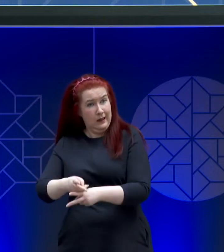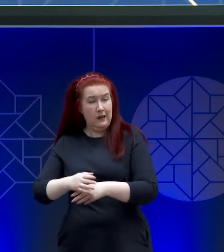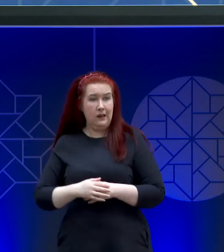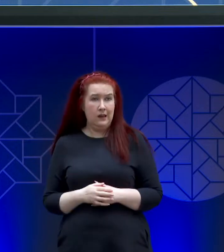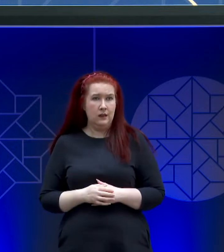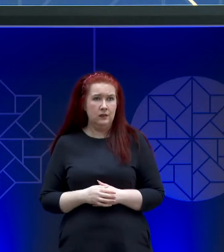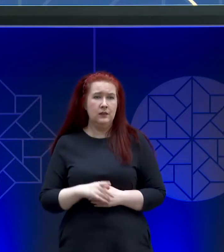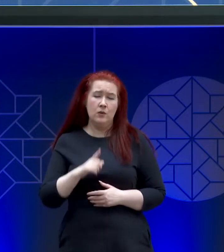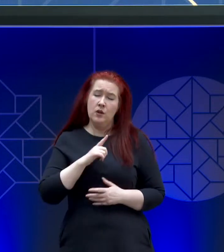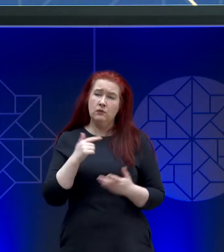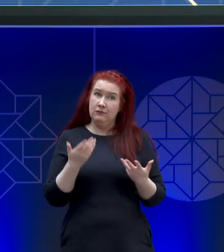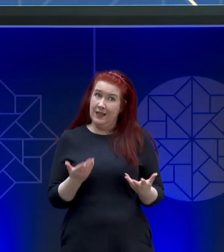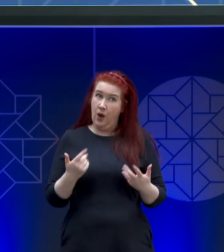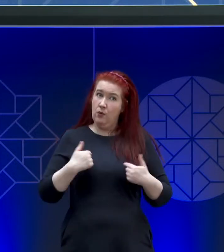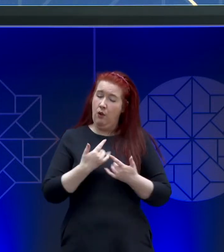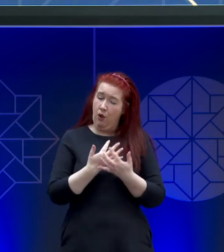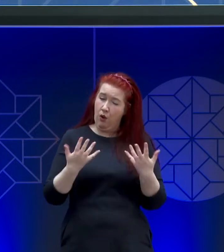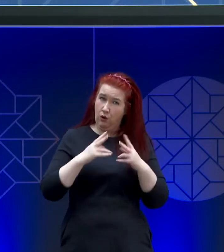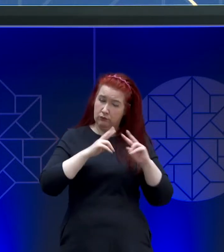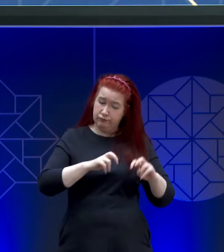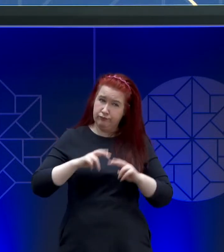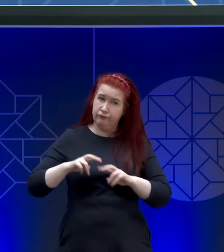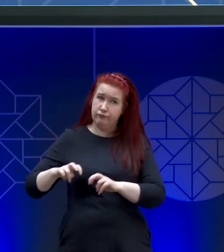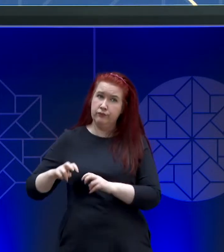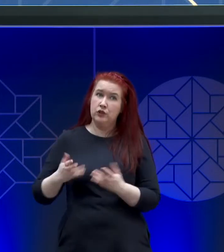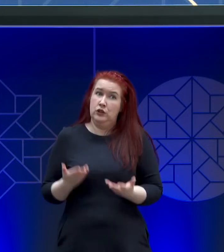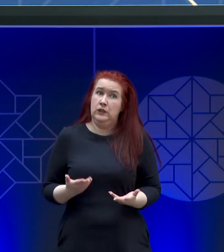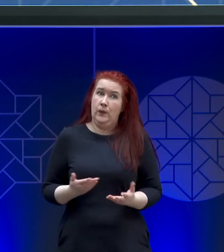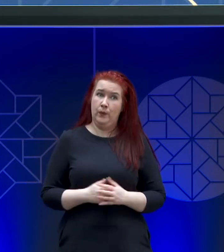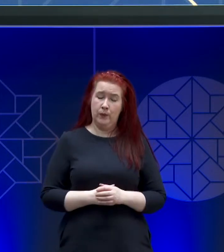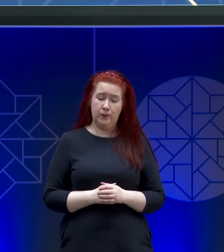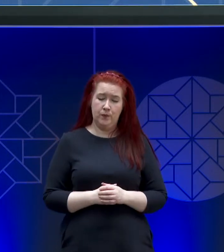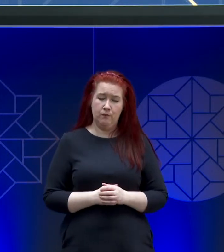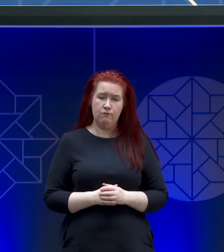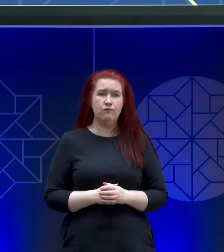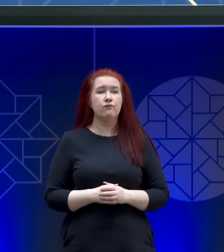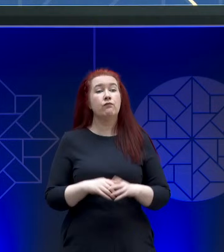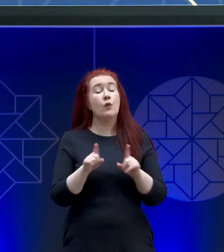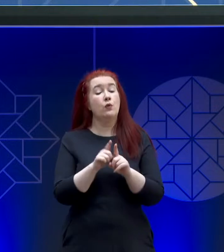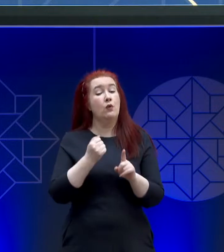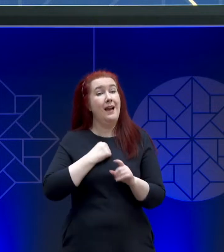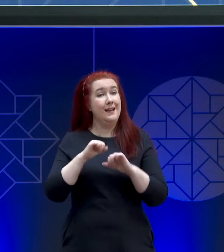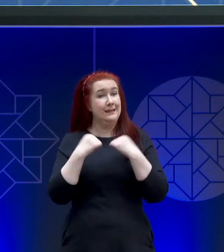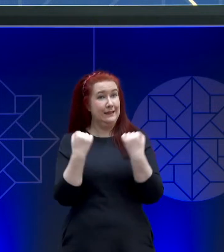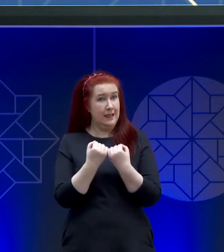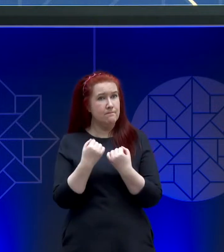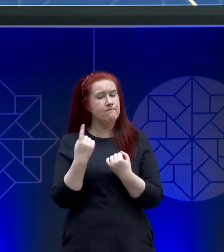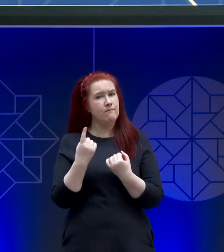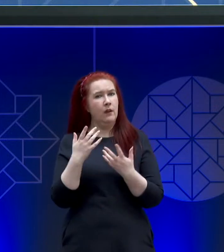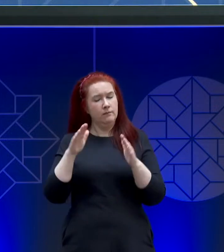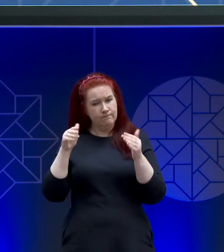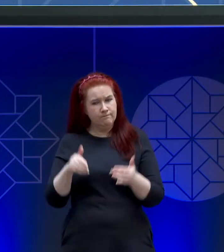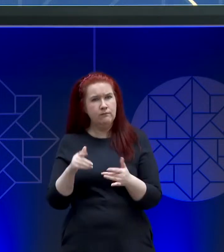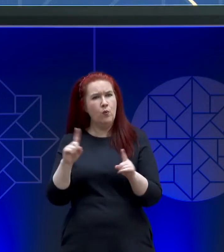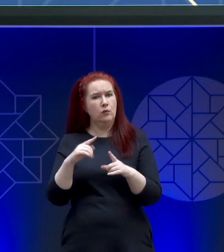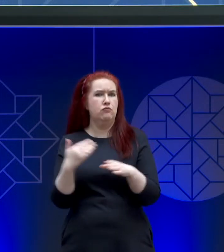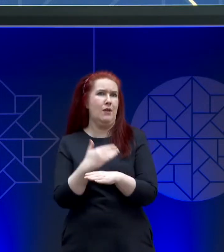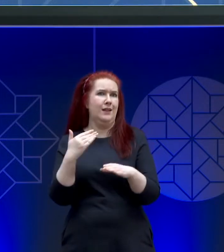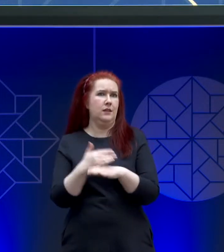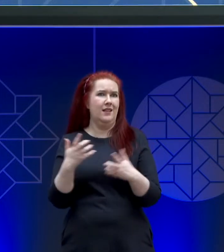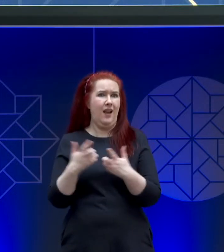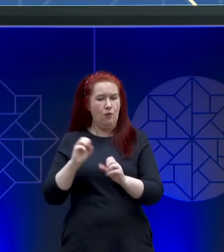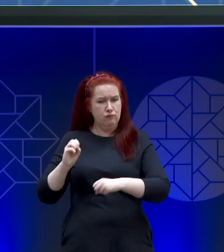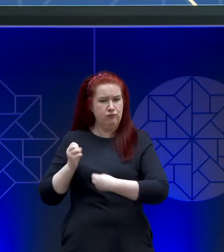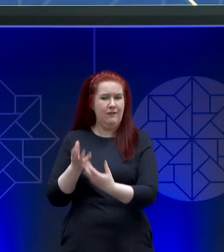So there's a lot of work being done here in that sphere, but also my team is focused very much on the practical end of delivering